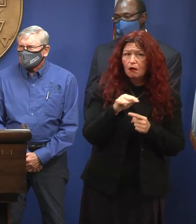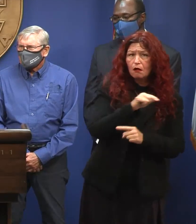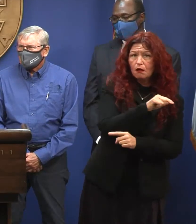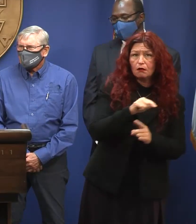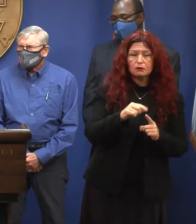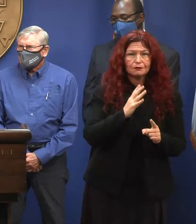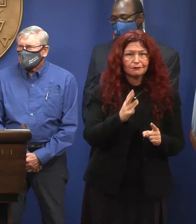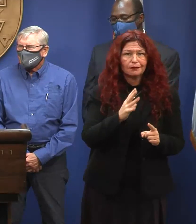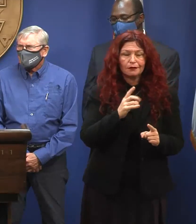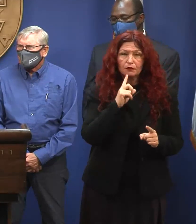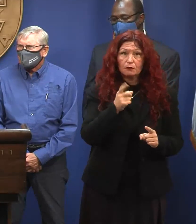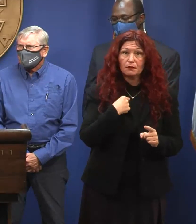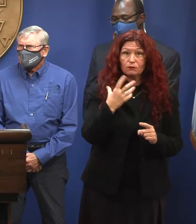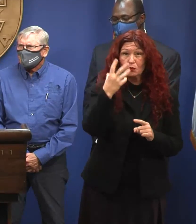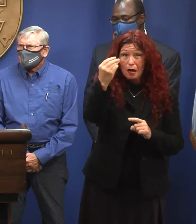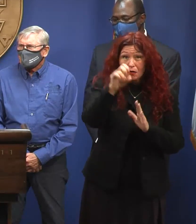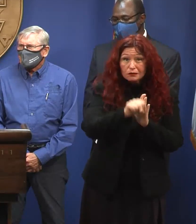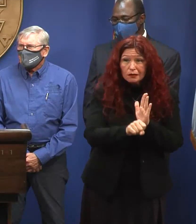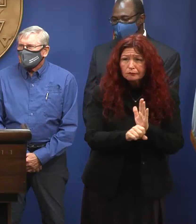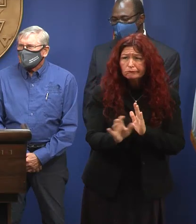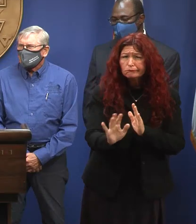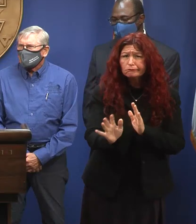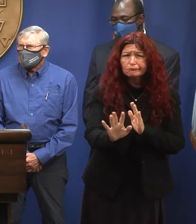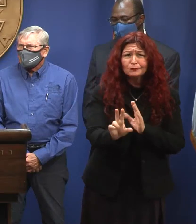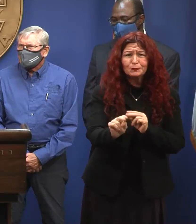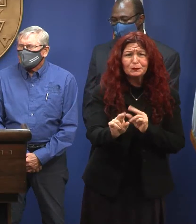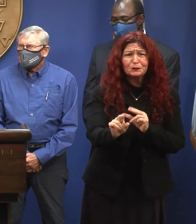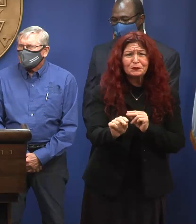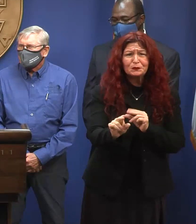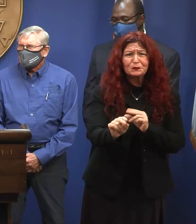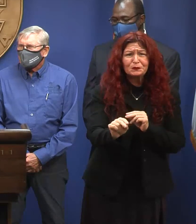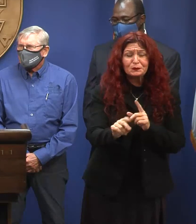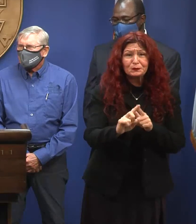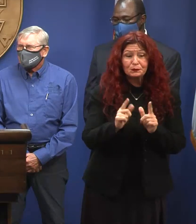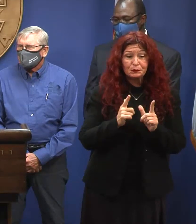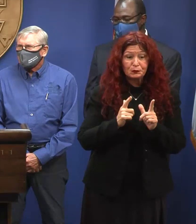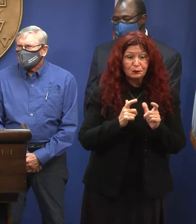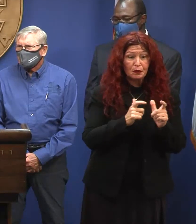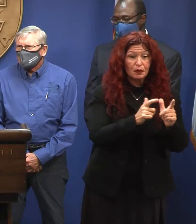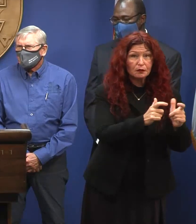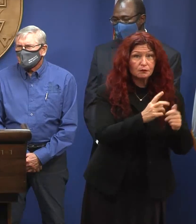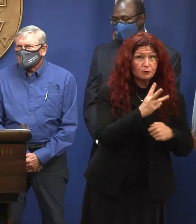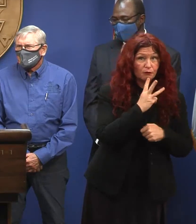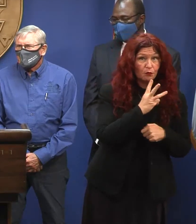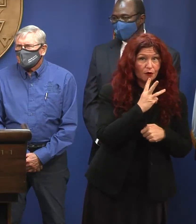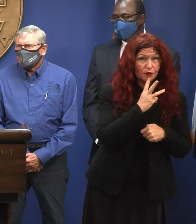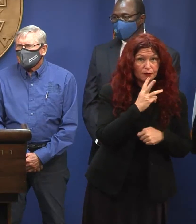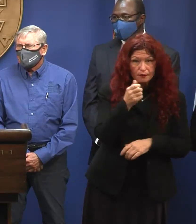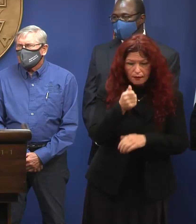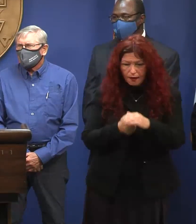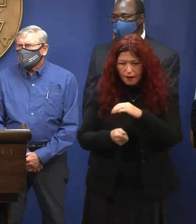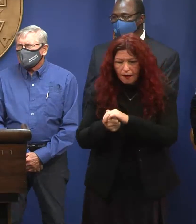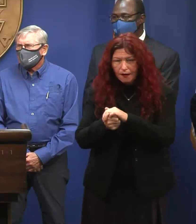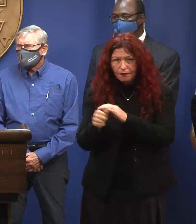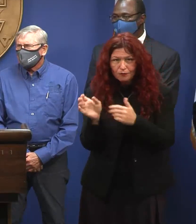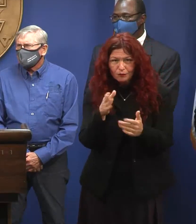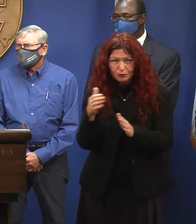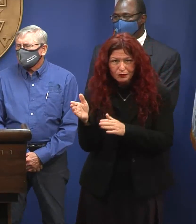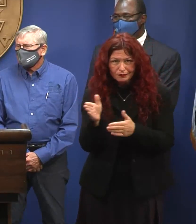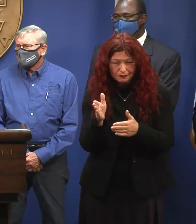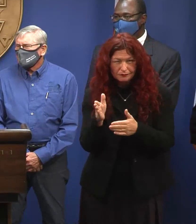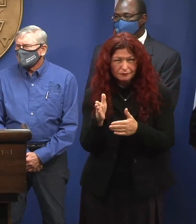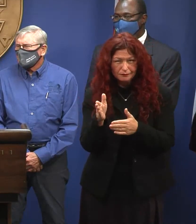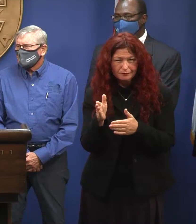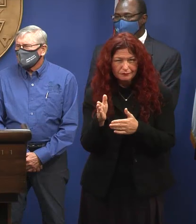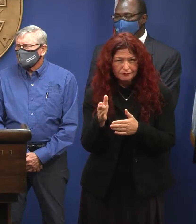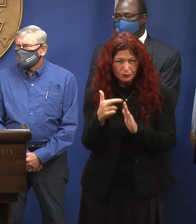be safe. You can, remember, you run from the water and you hide from the wind. So it is very important, do